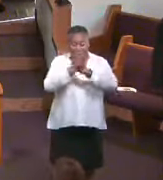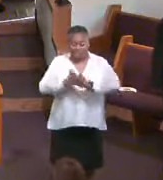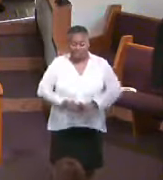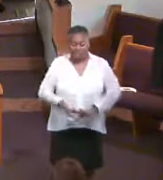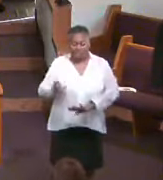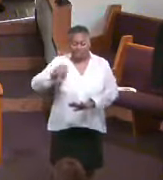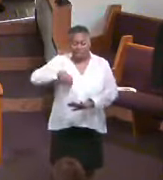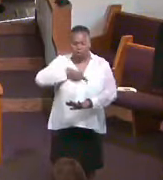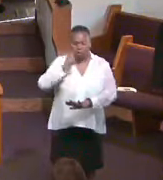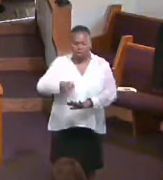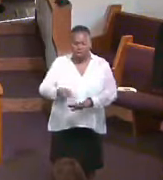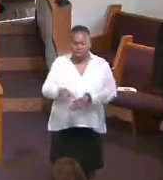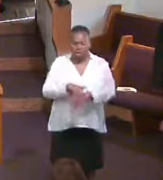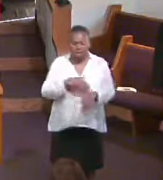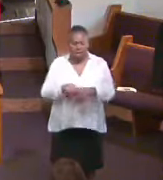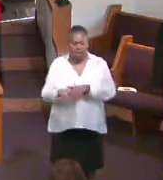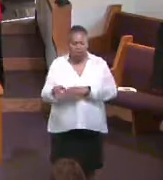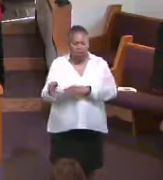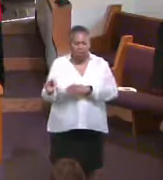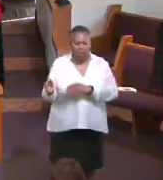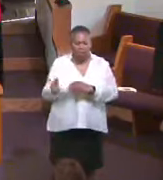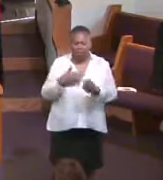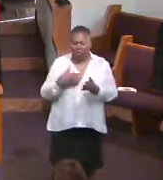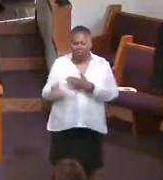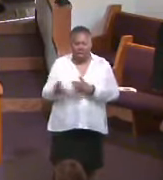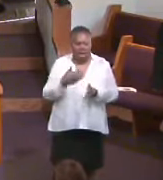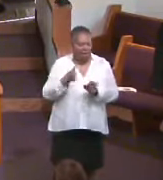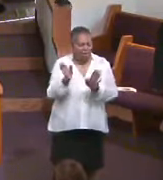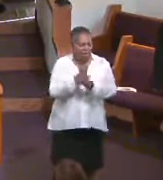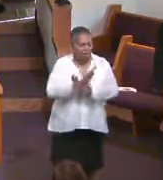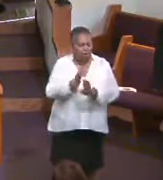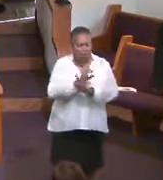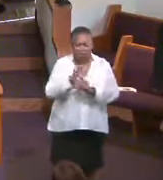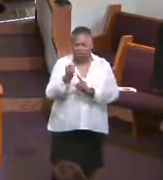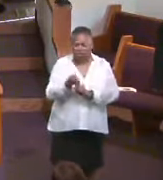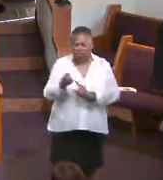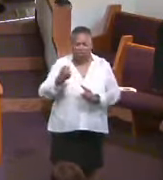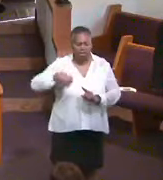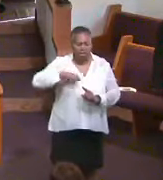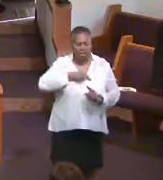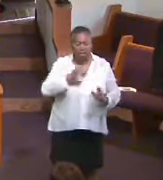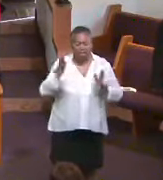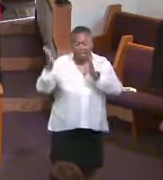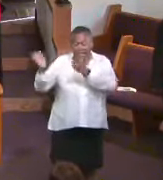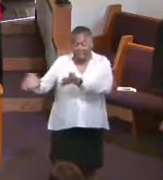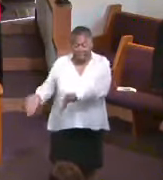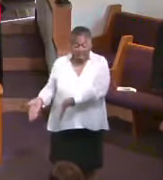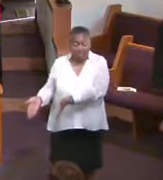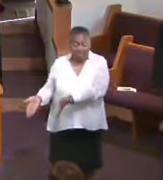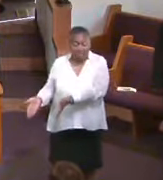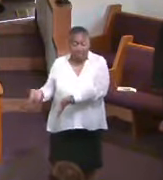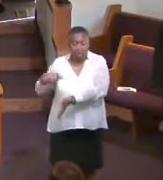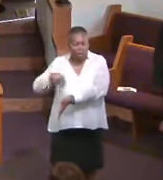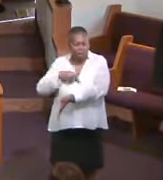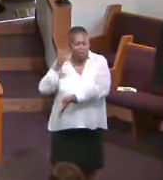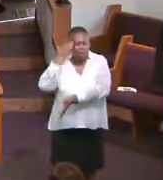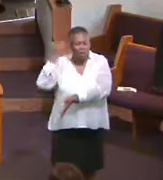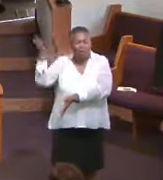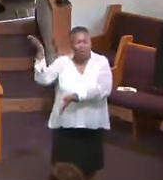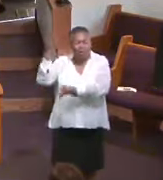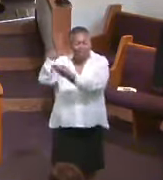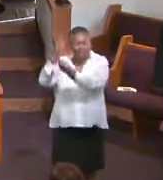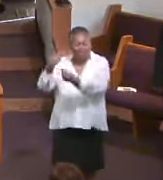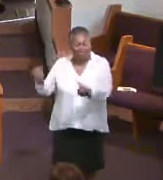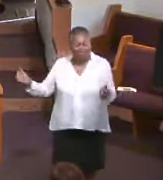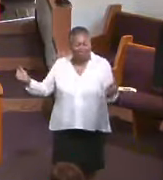God. Lord, whatever the trouble or whatever the situation, right now we leave it at the altar because we know that you are going to handle it. Father God, we